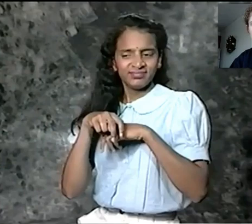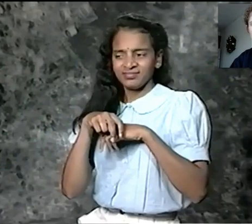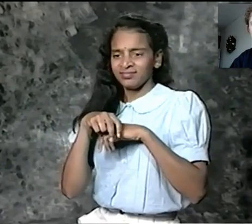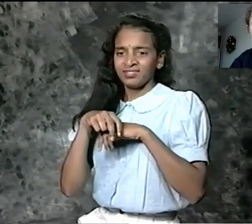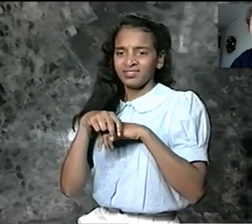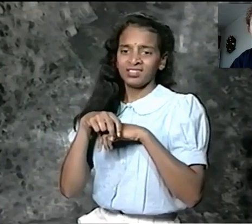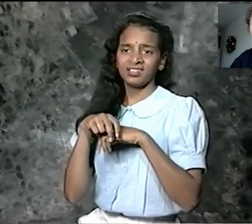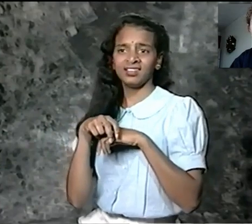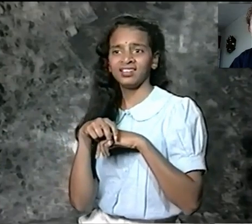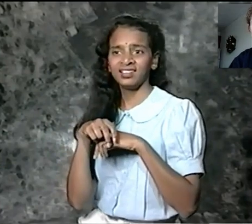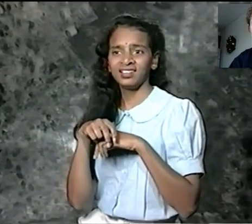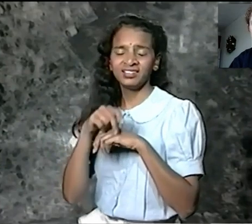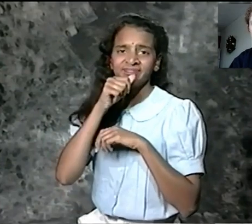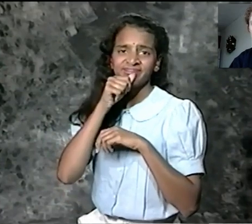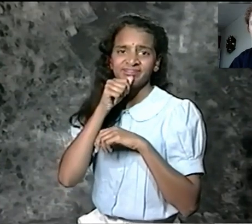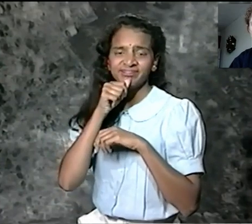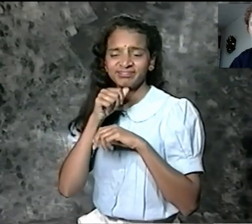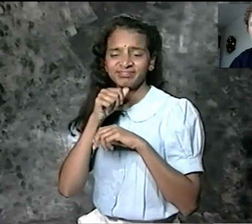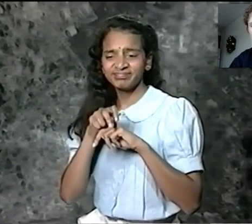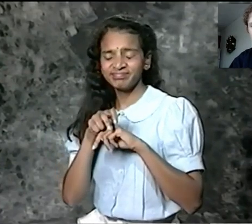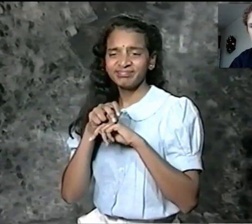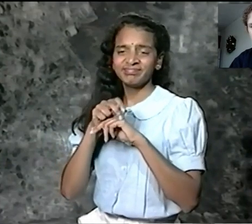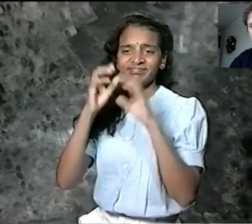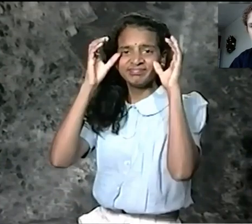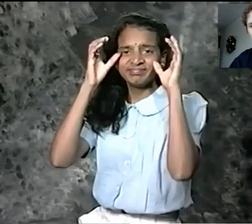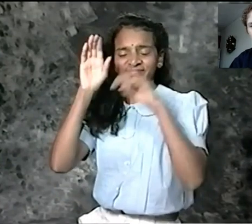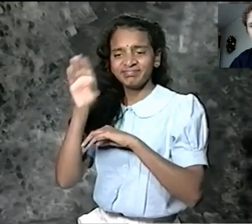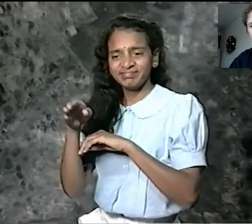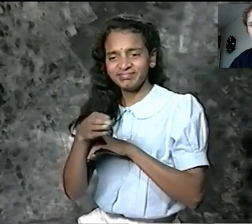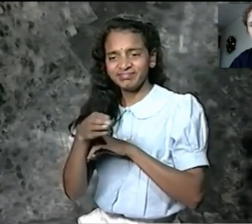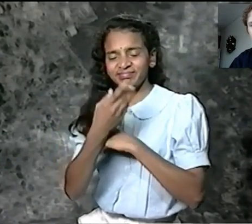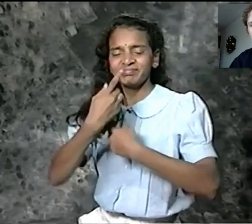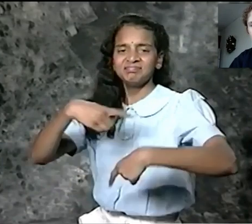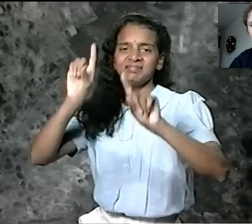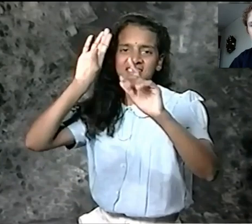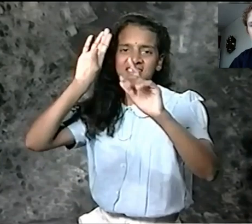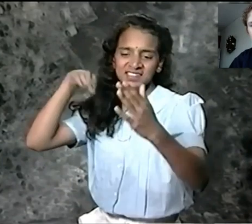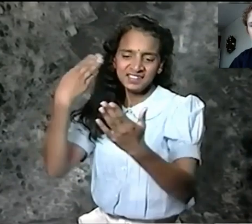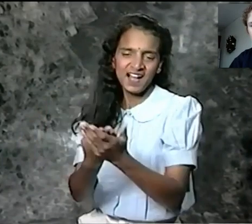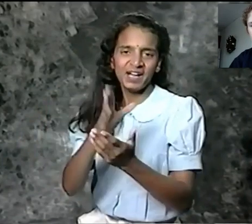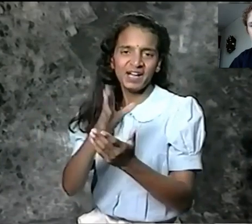And so I move my leg and it's fine, she goes by. It's getting quiet again throughout the